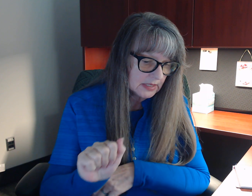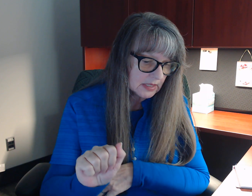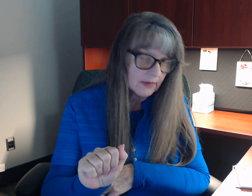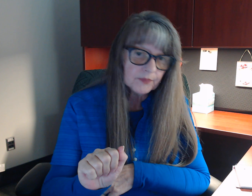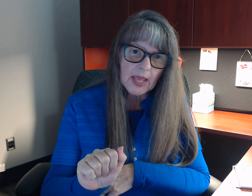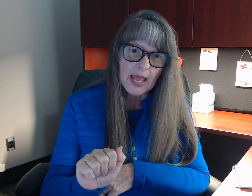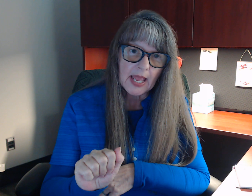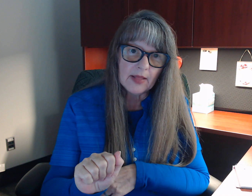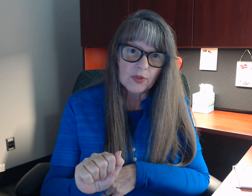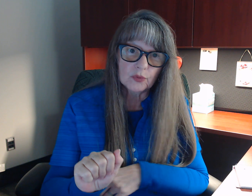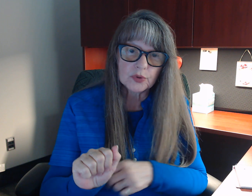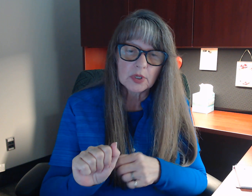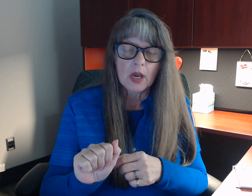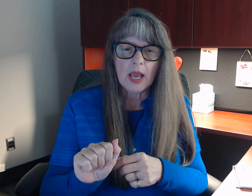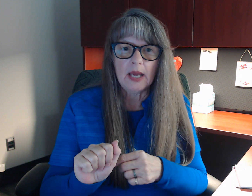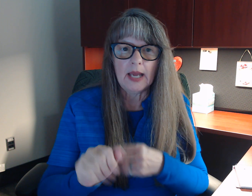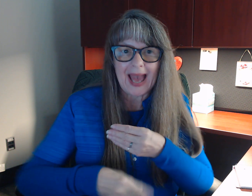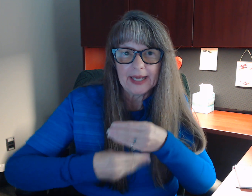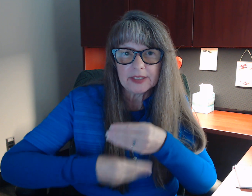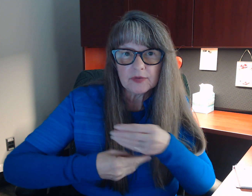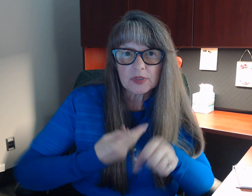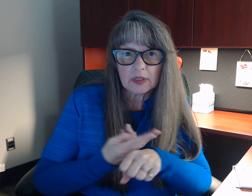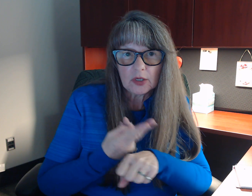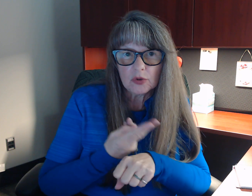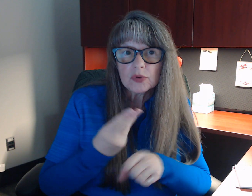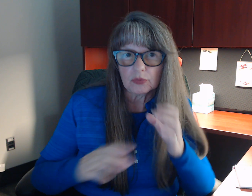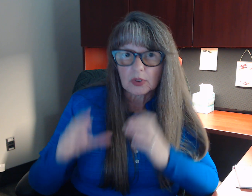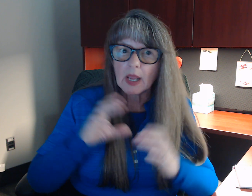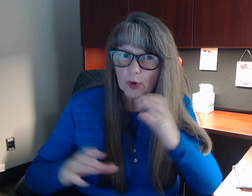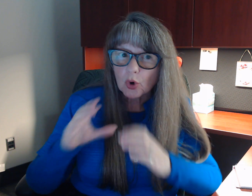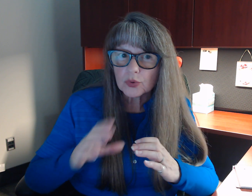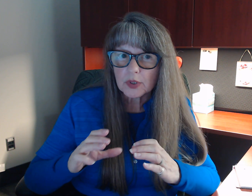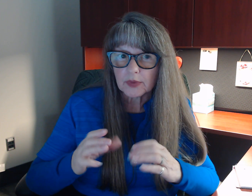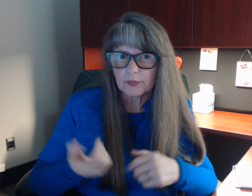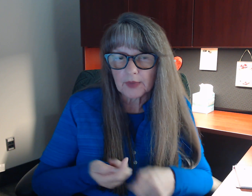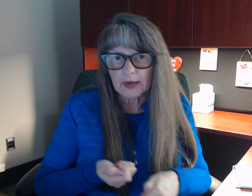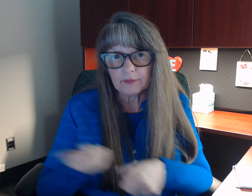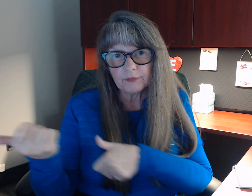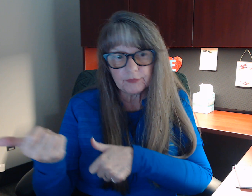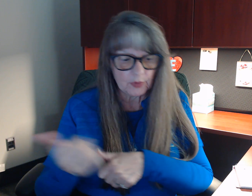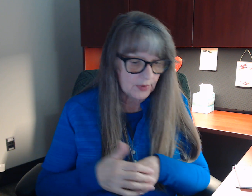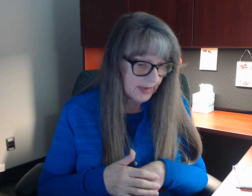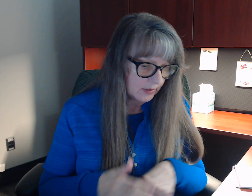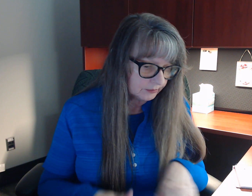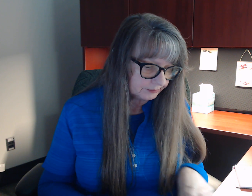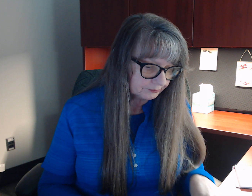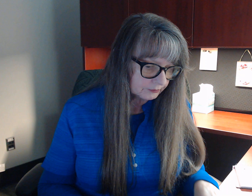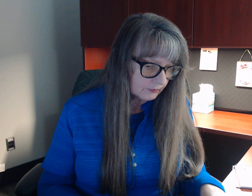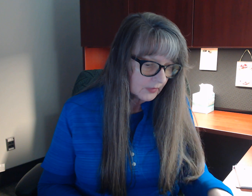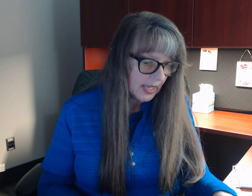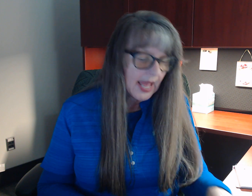pizza, and those additives that they use, those chemicals, that they'll kind of throw them out.